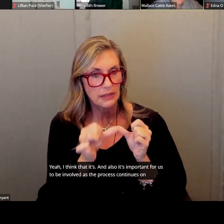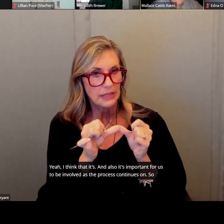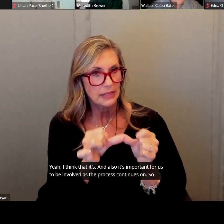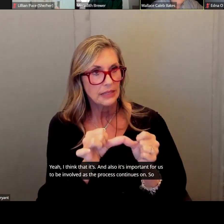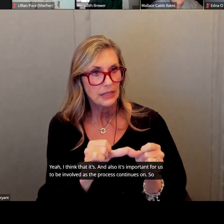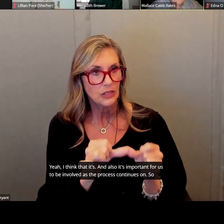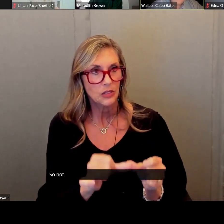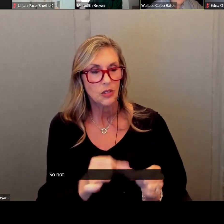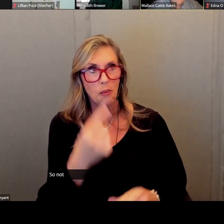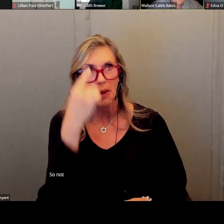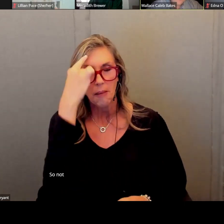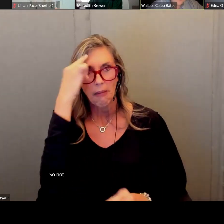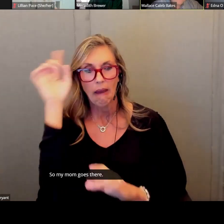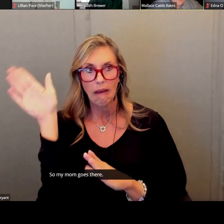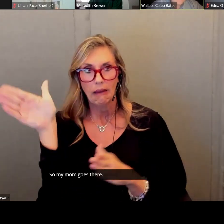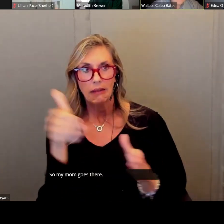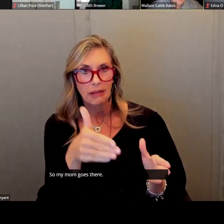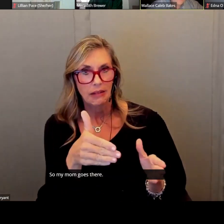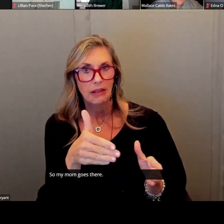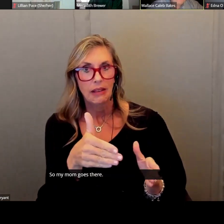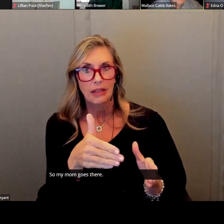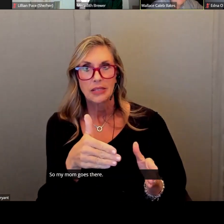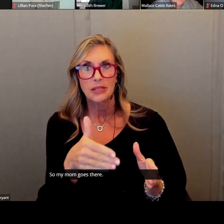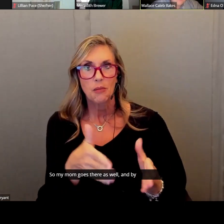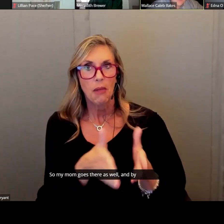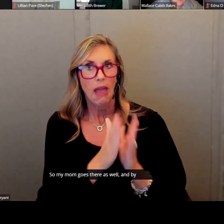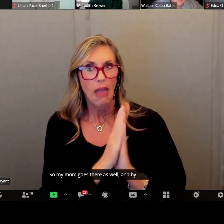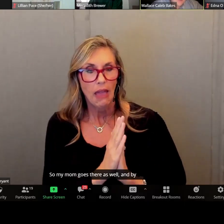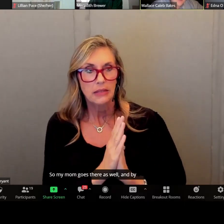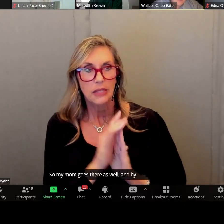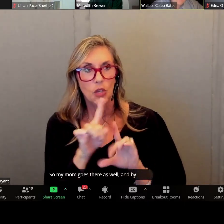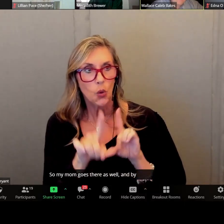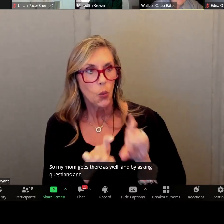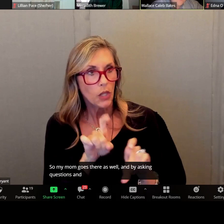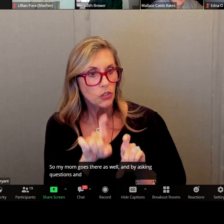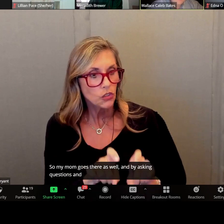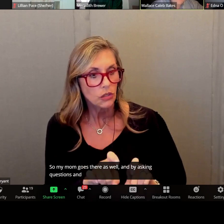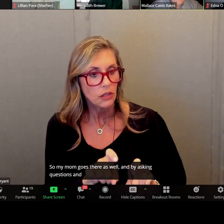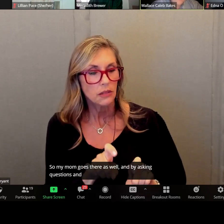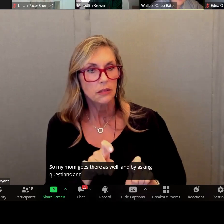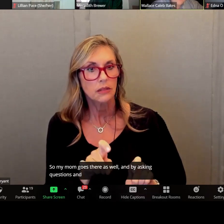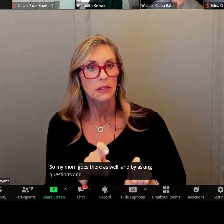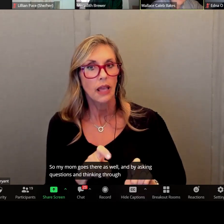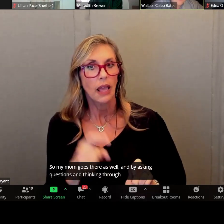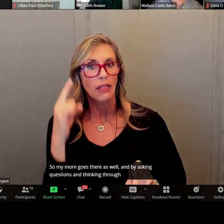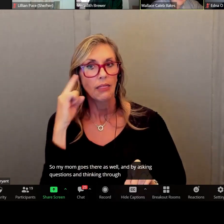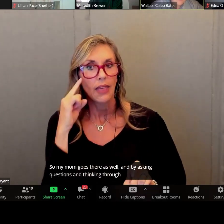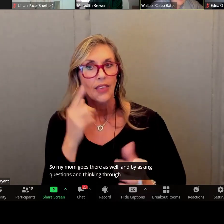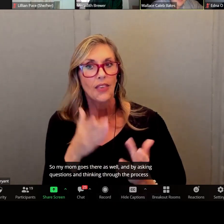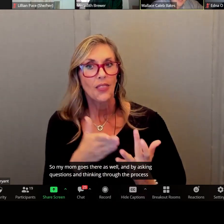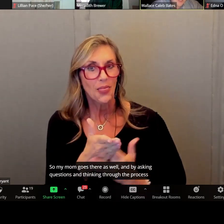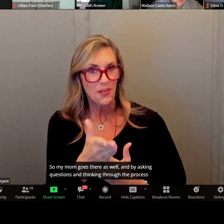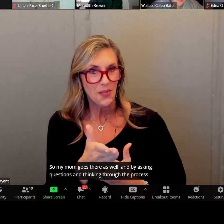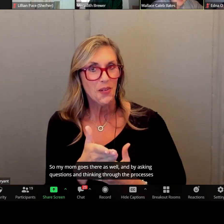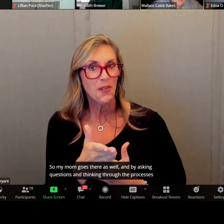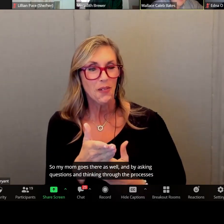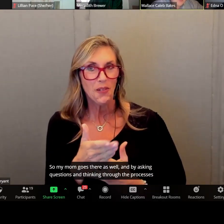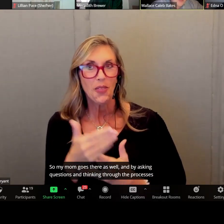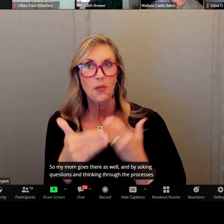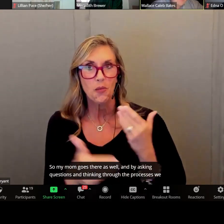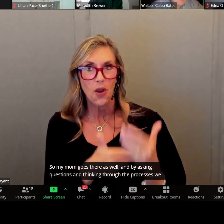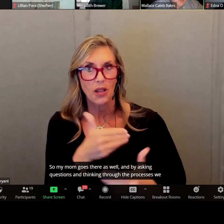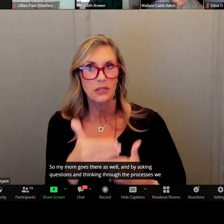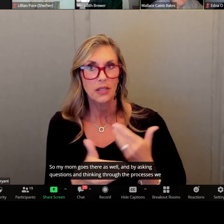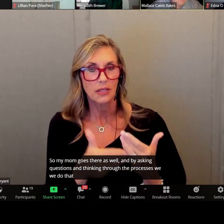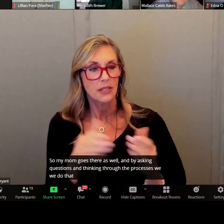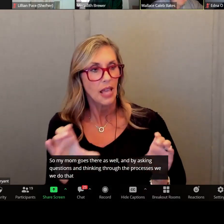there as well. And by asking questions and thinking through the processes, we do that.